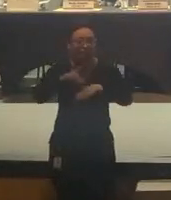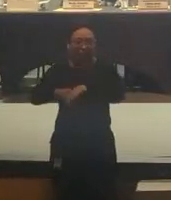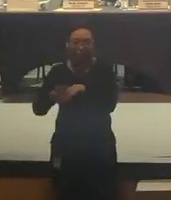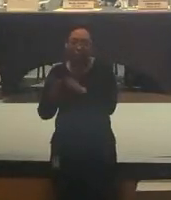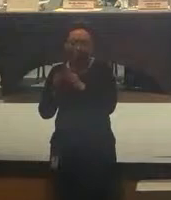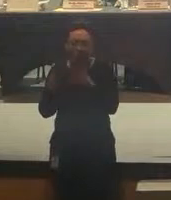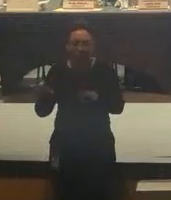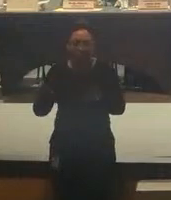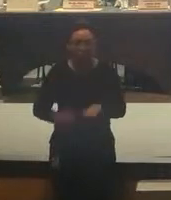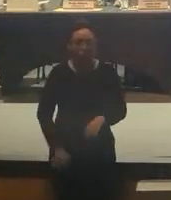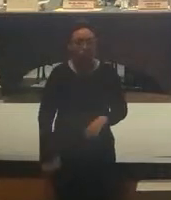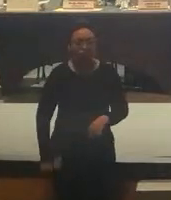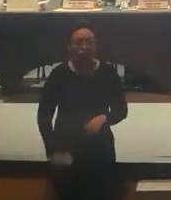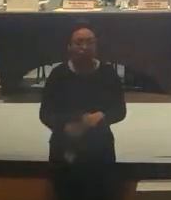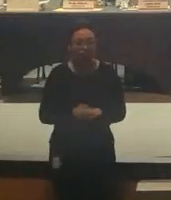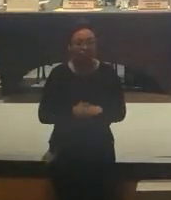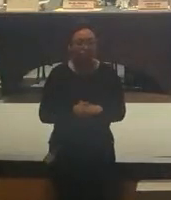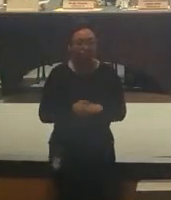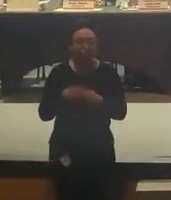meeting.